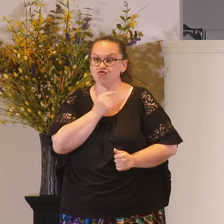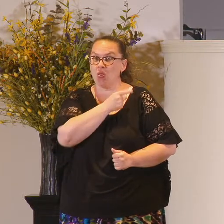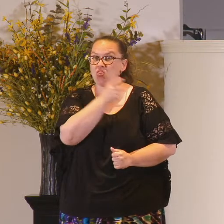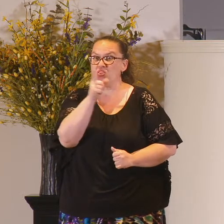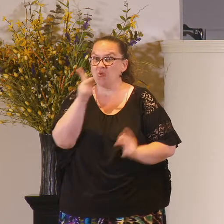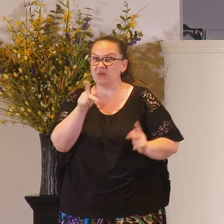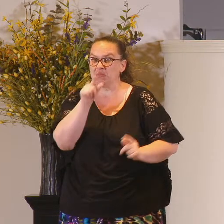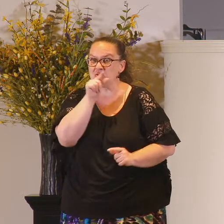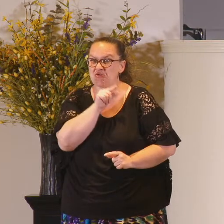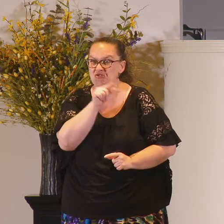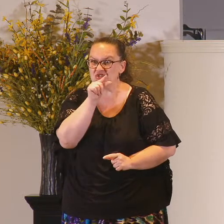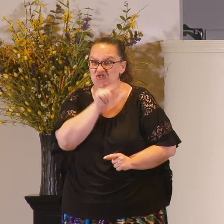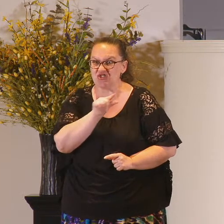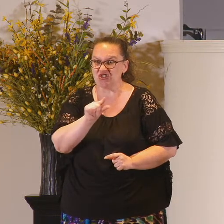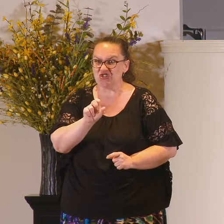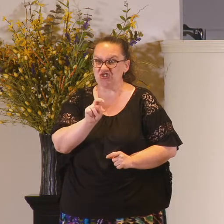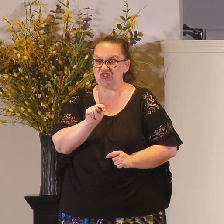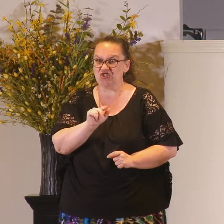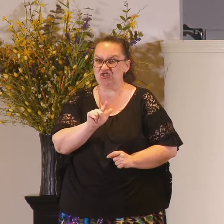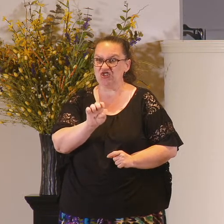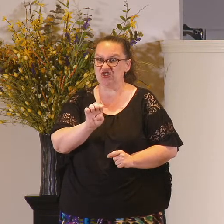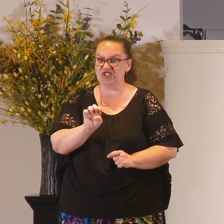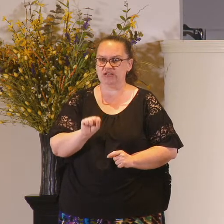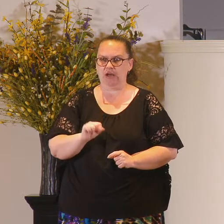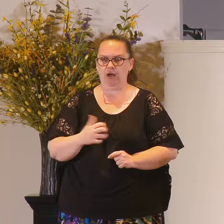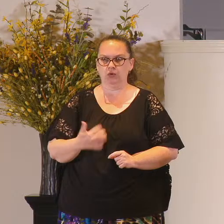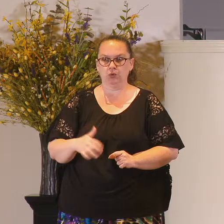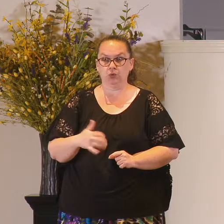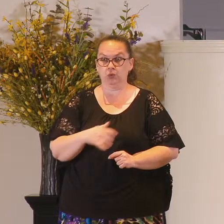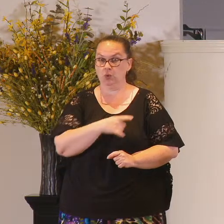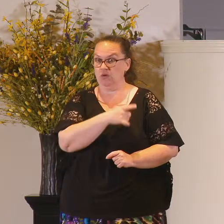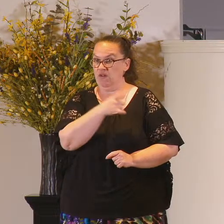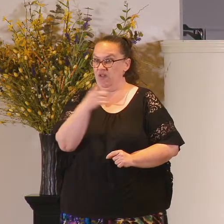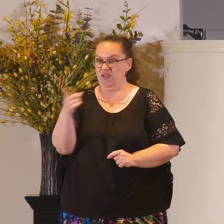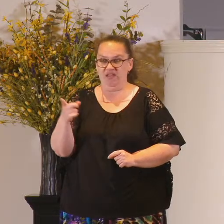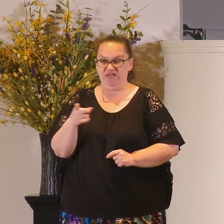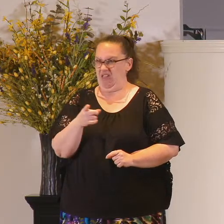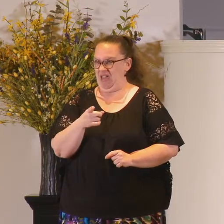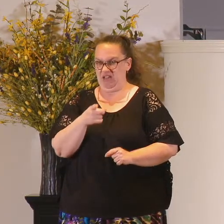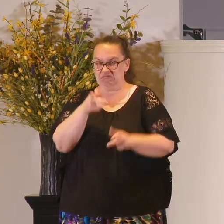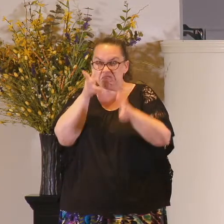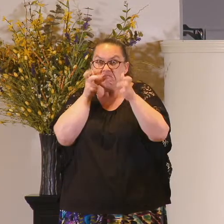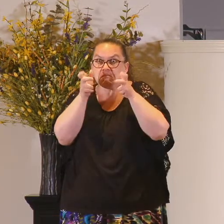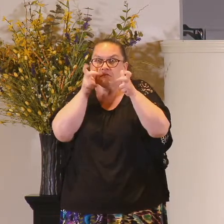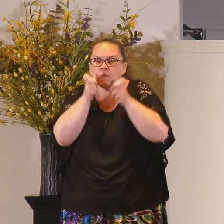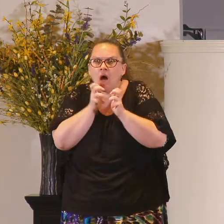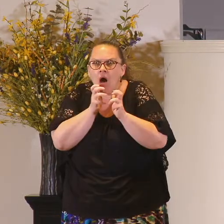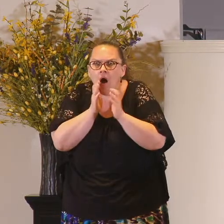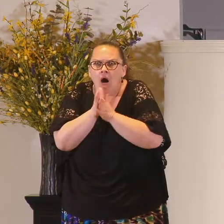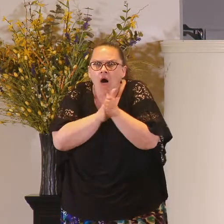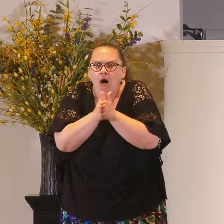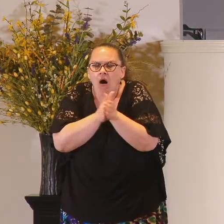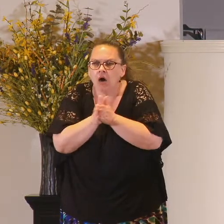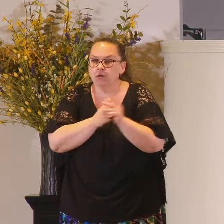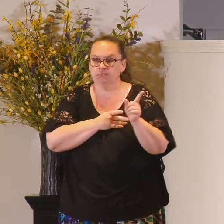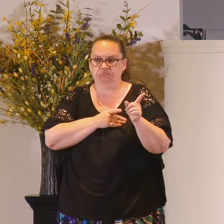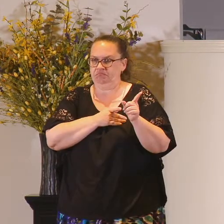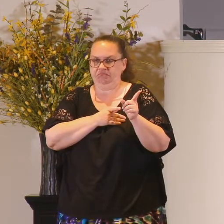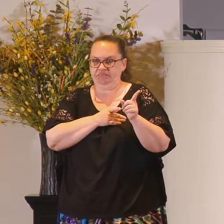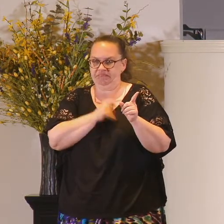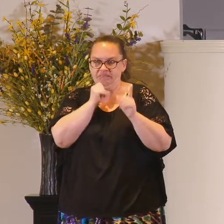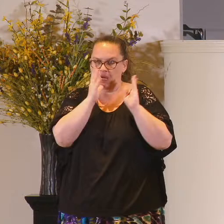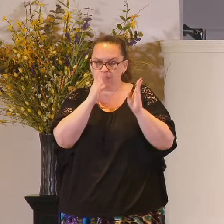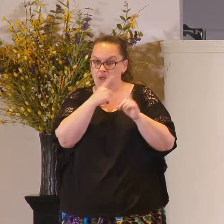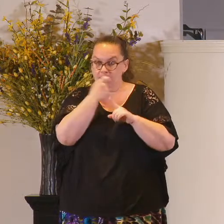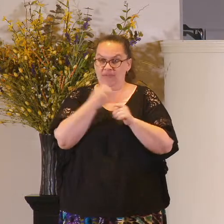are Gentiles. And they are not responding to the preaching of the 12 because the 12 have not been preaching